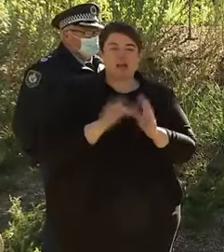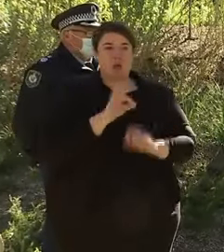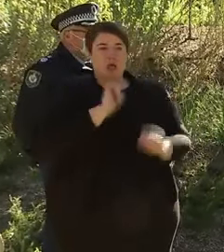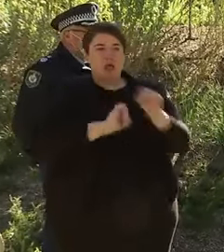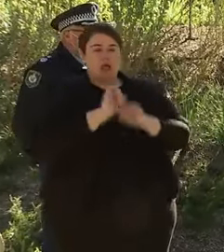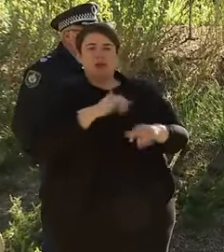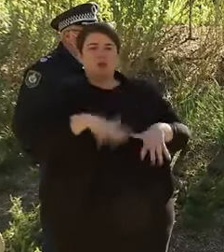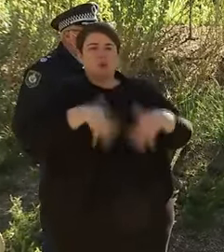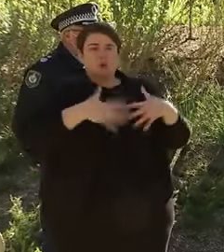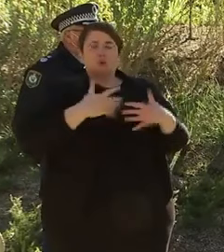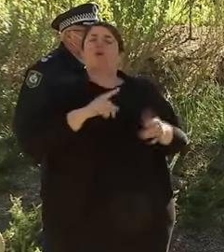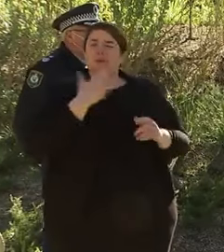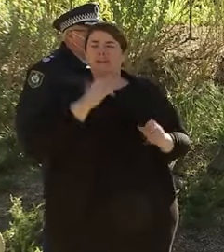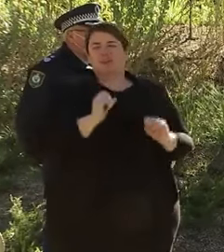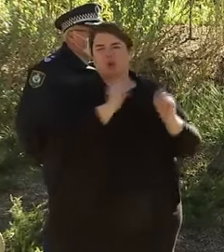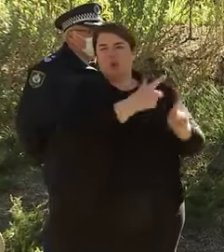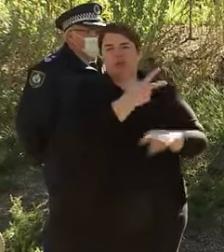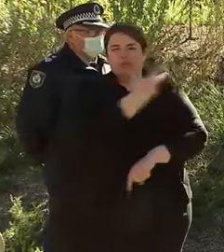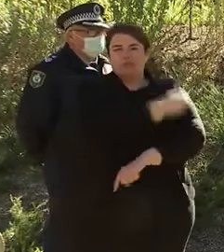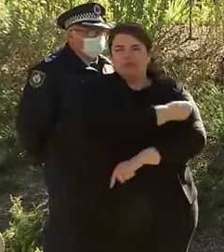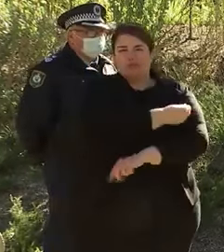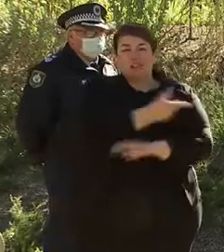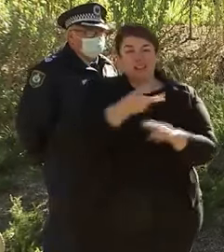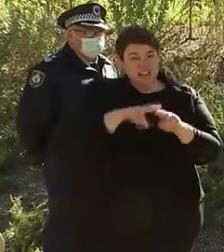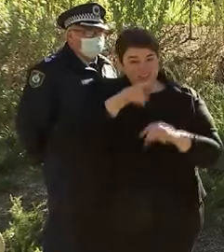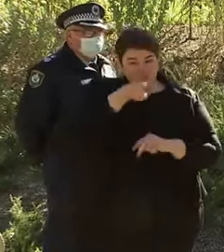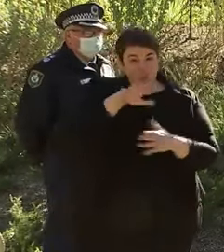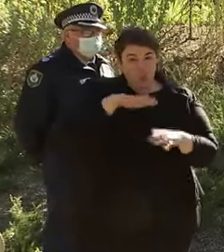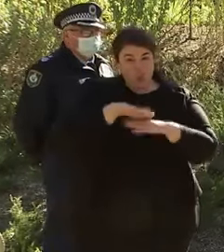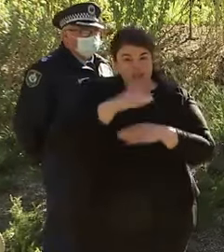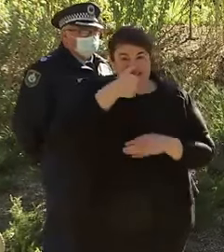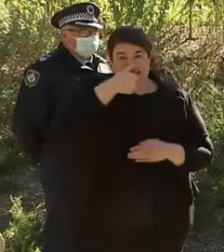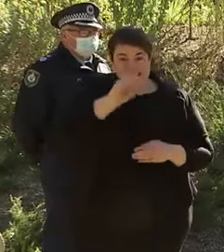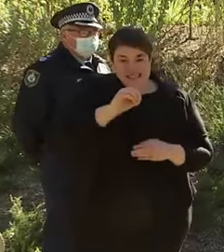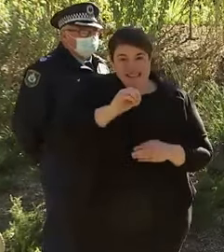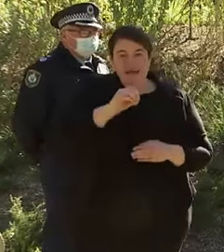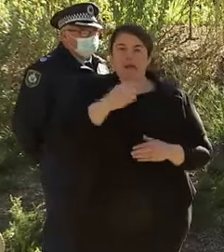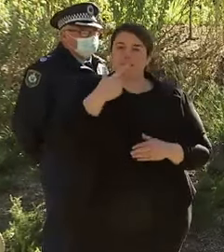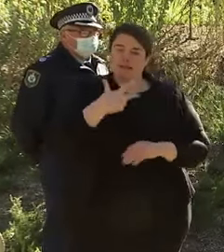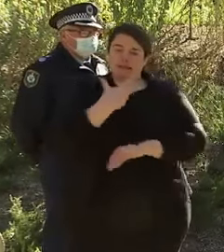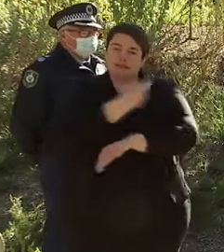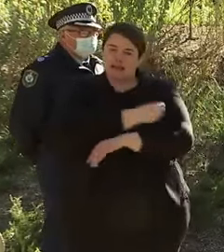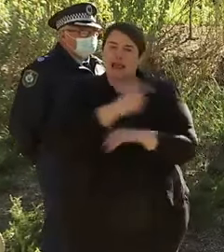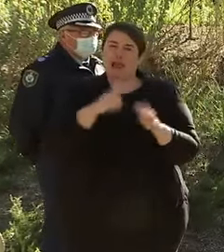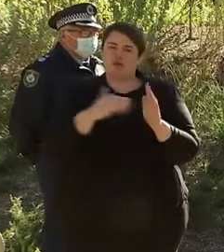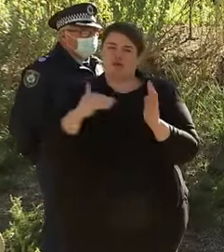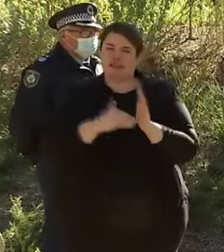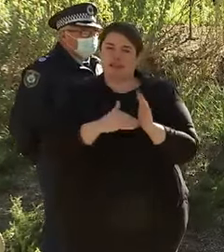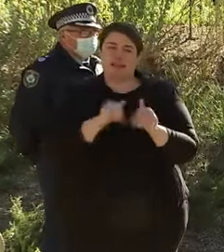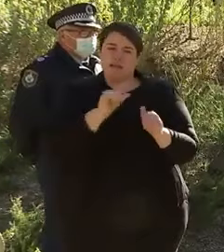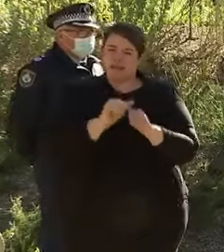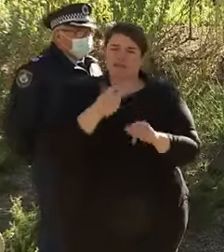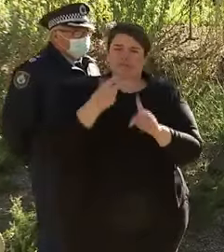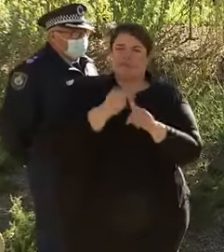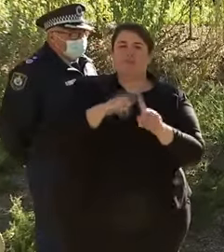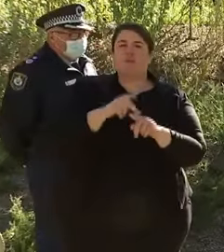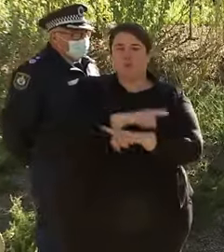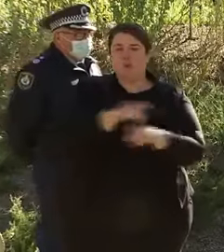hesitate to get that. And of course, for those of you over 60, please make sure you get the AstraZeneca because that's the best health advice.